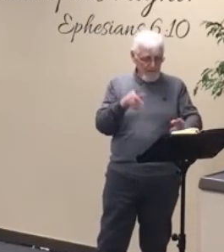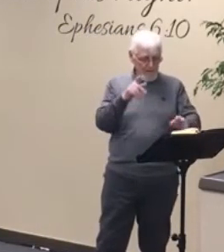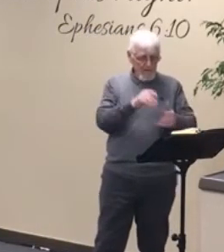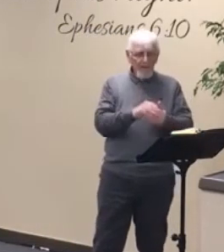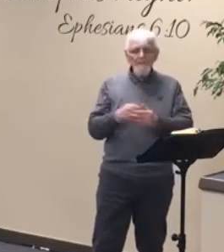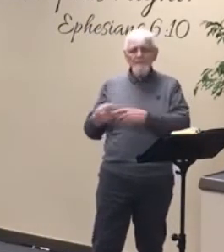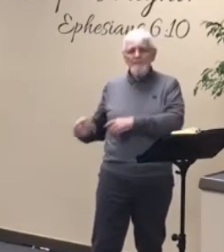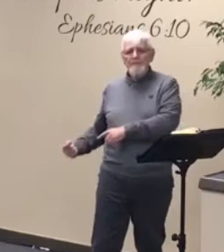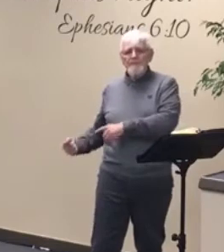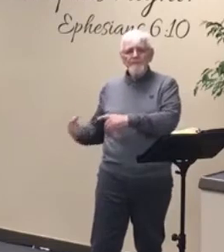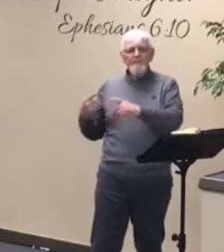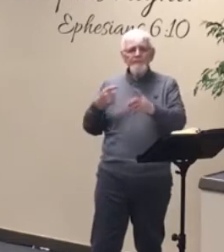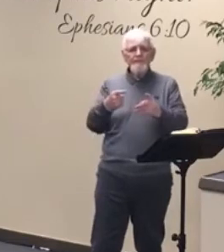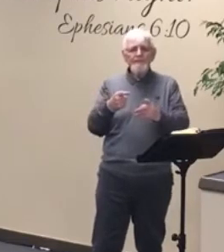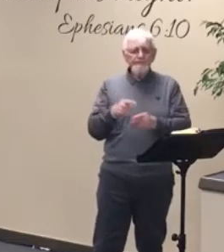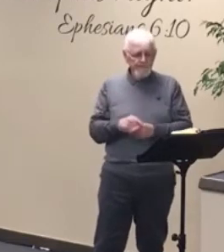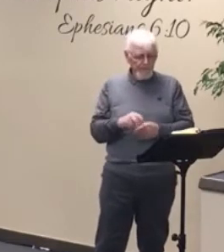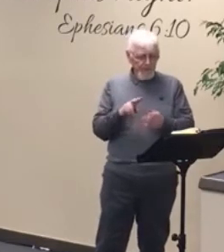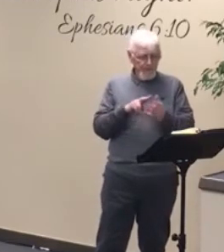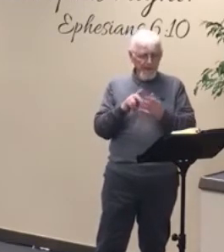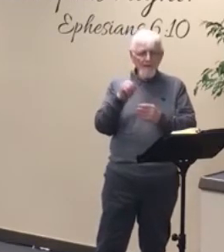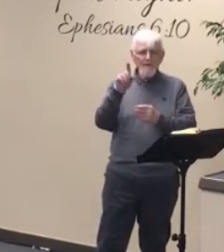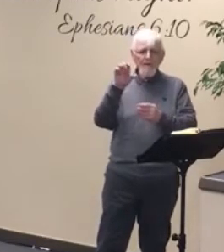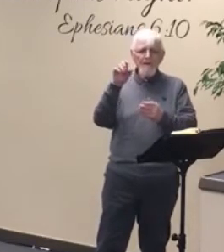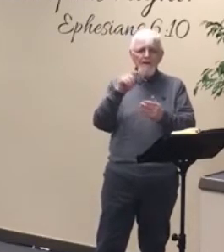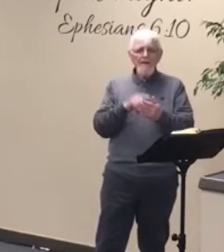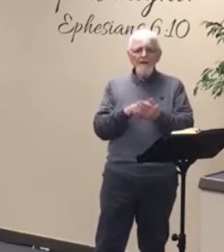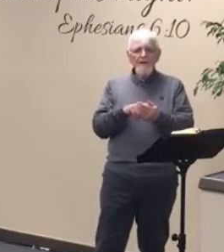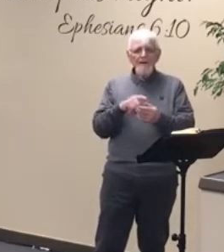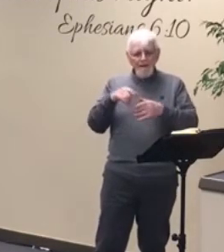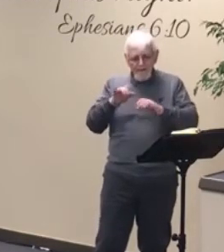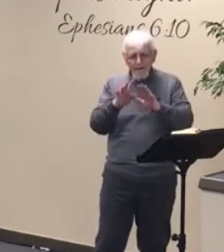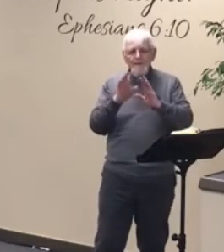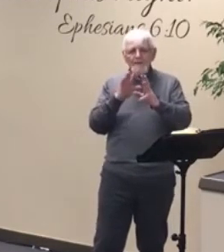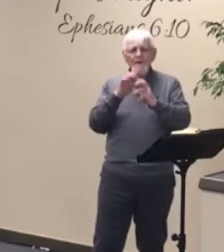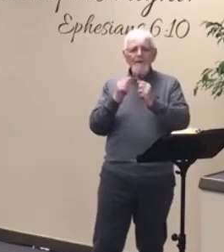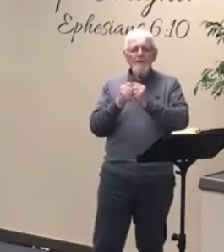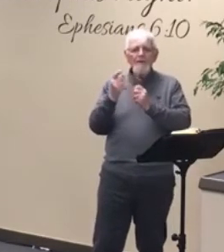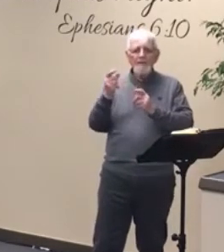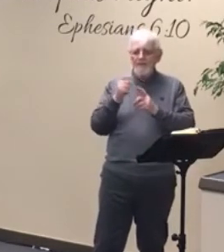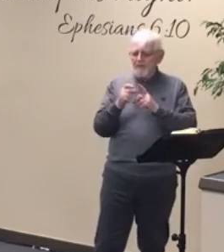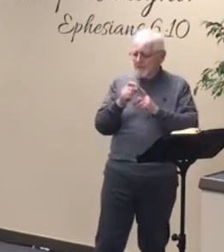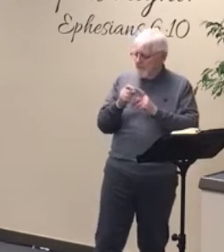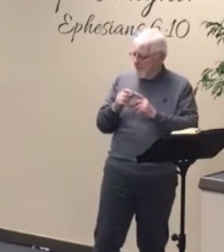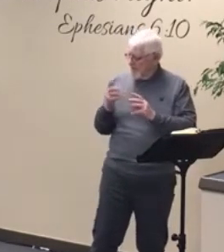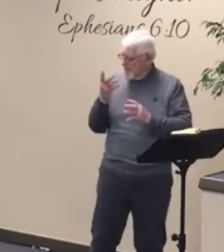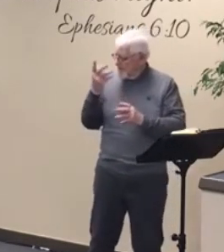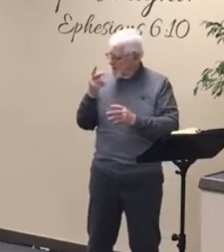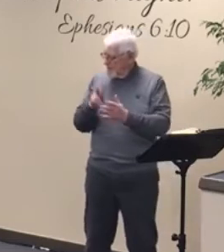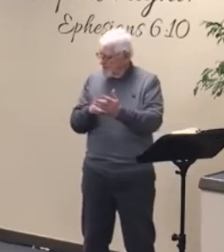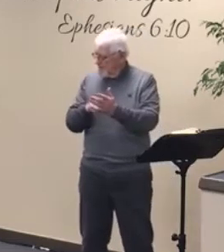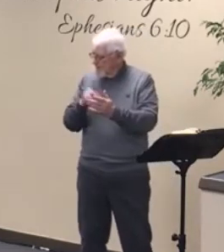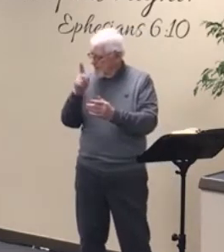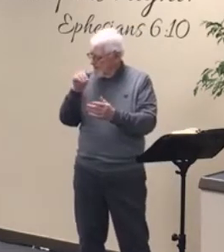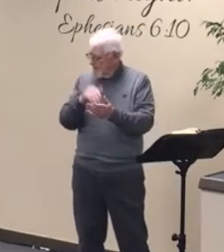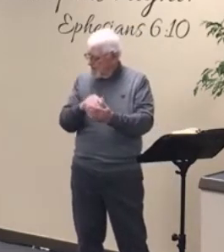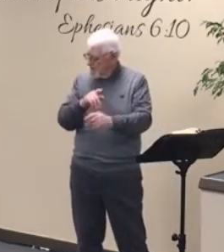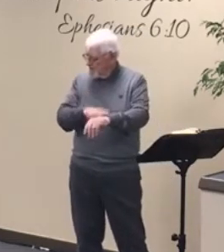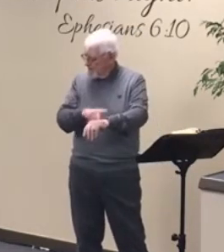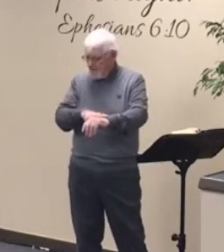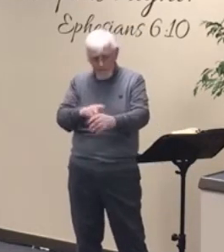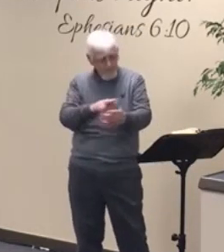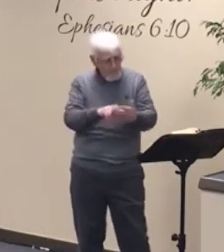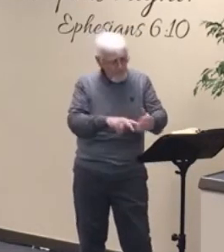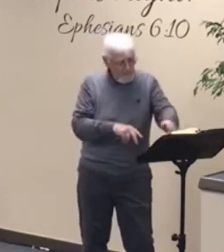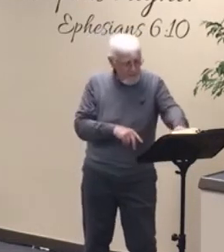school. You read the passage 100 times and it still speaks to you. You could probably read some of these passages 1,000 times.